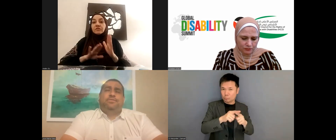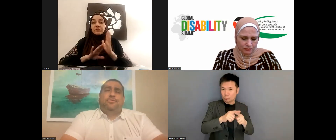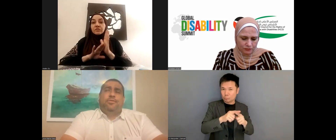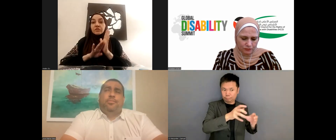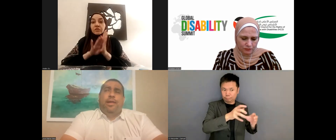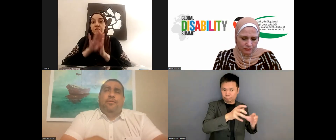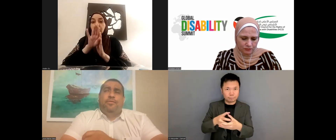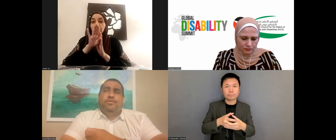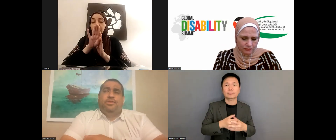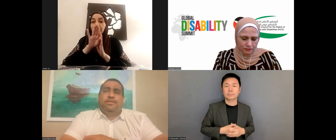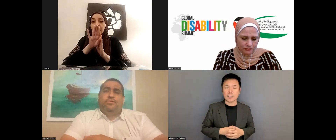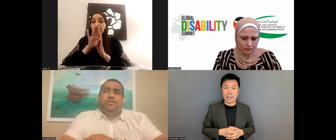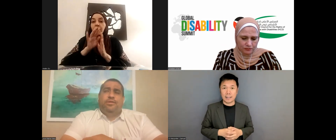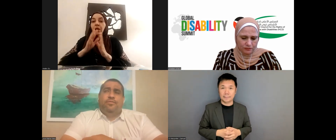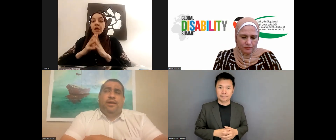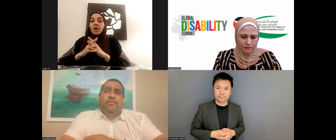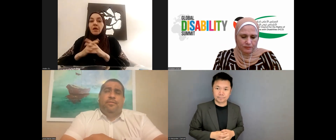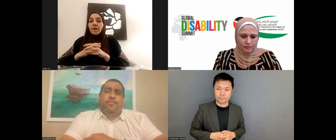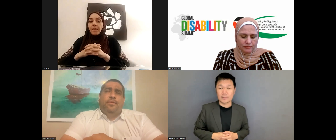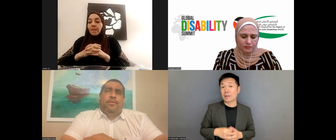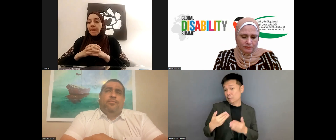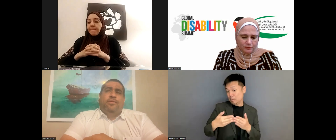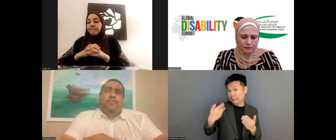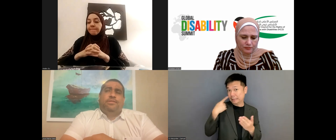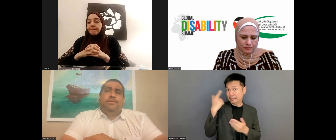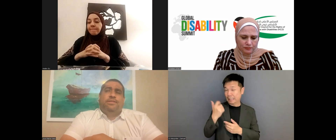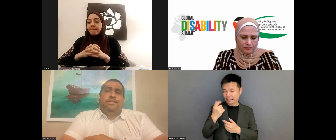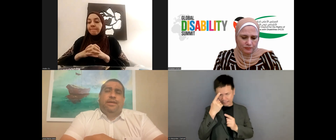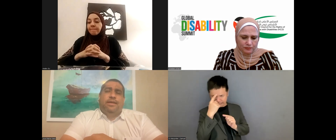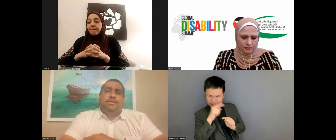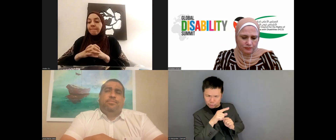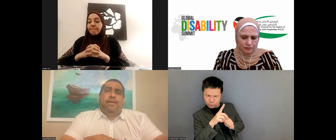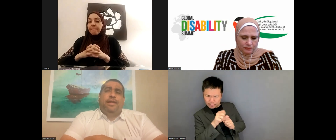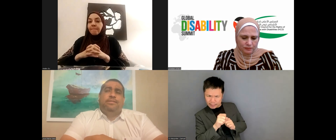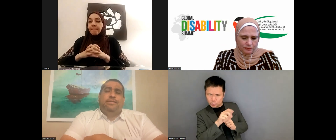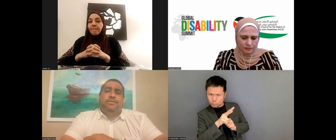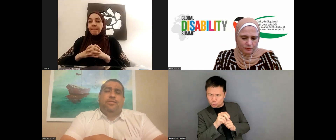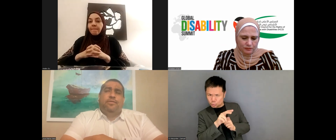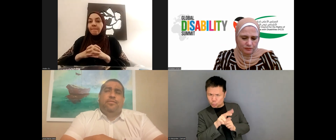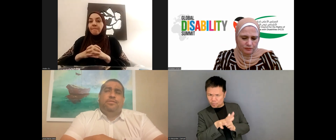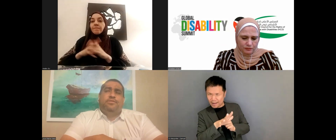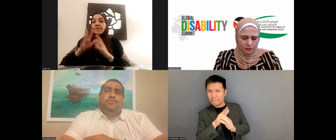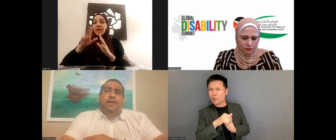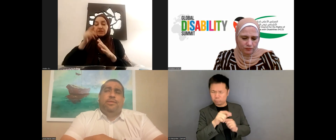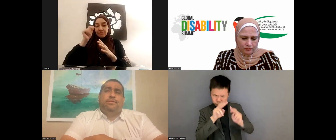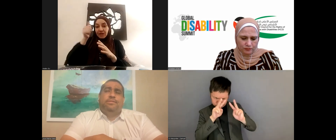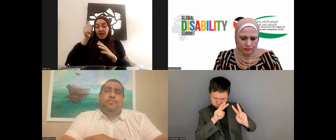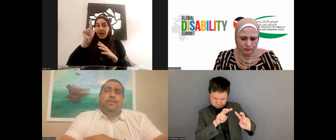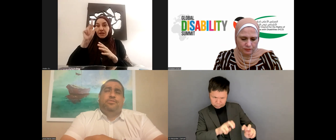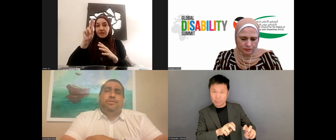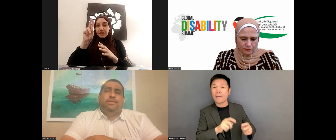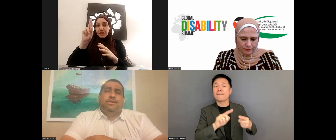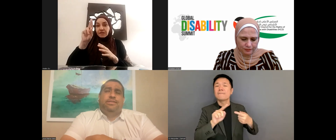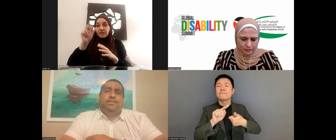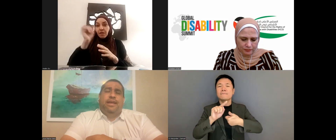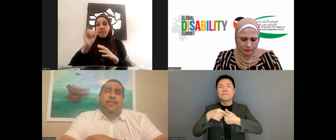started to plan for the GDS 2025, we first did a deep analysis of the first 2 summits, the one